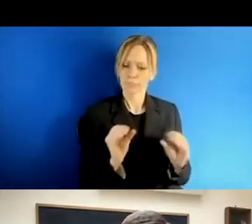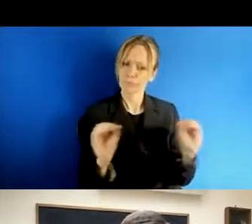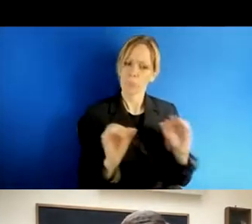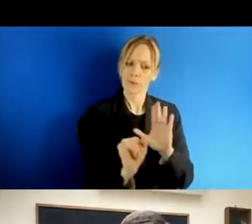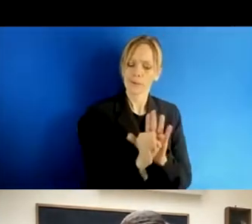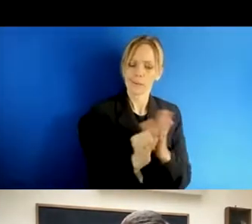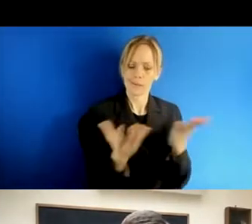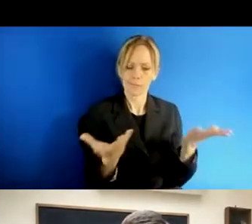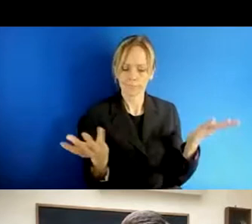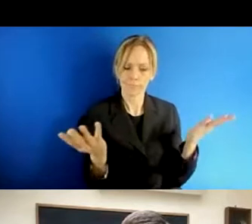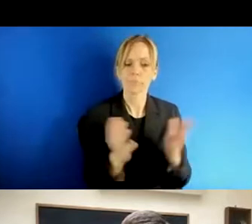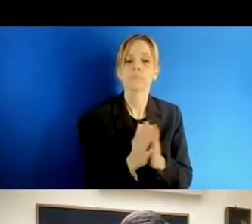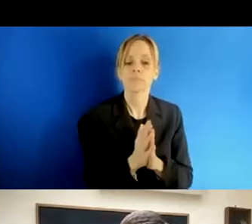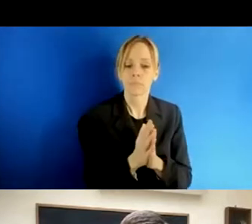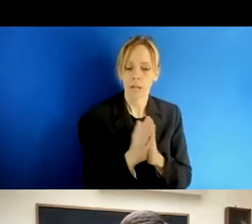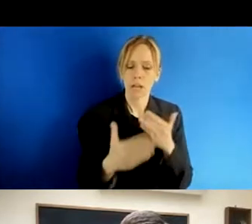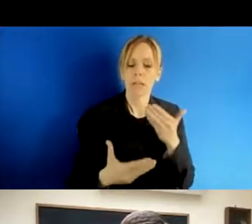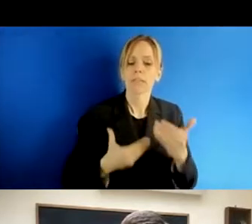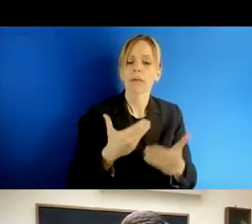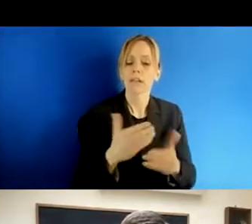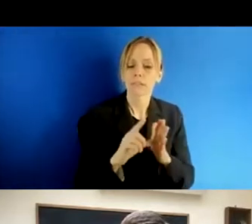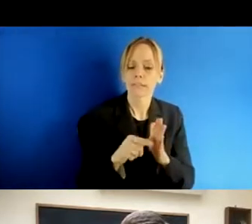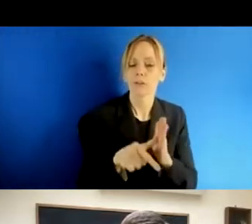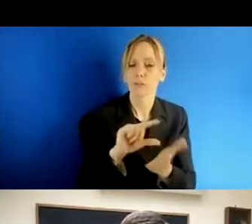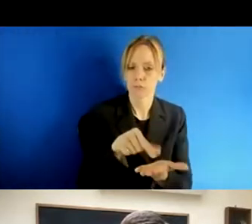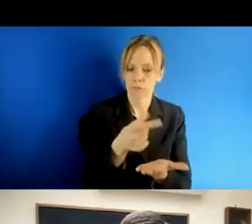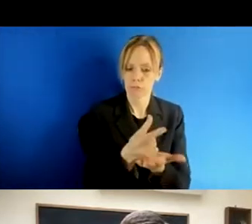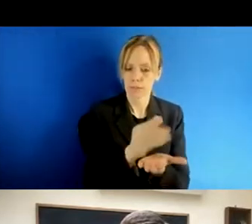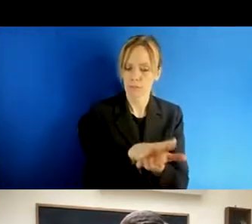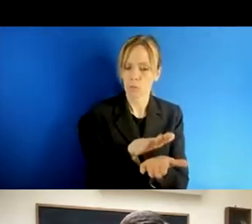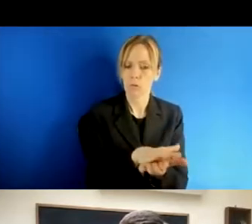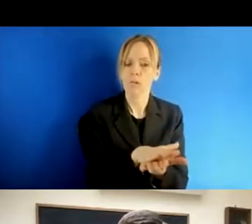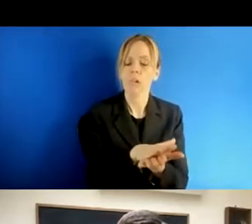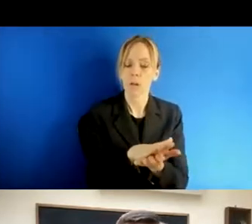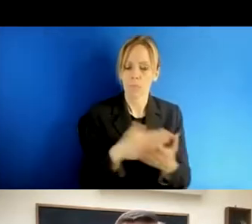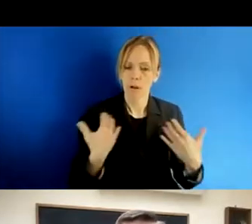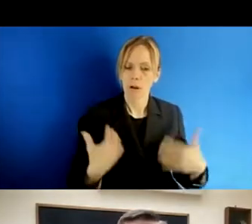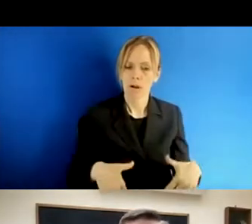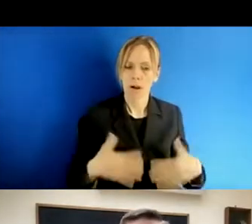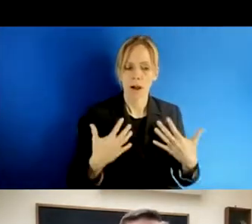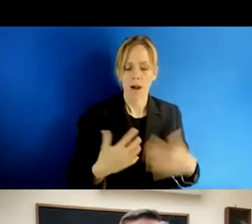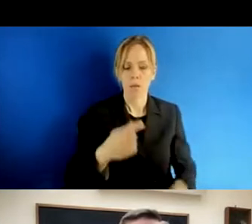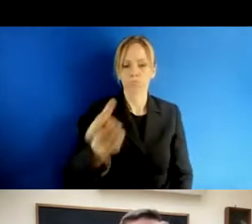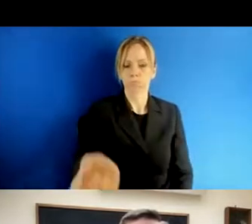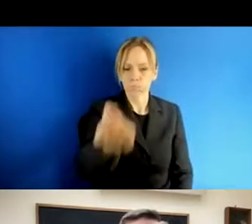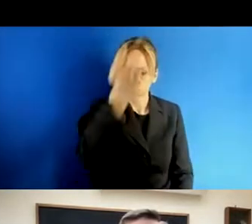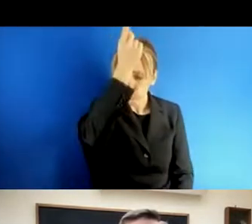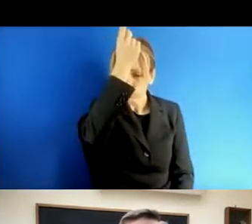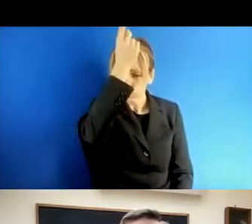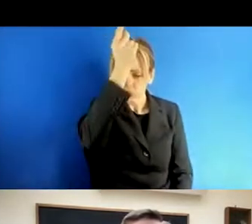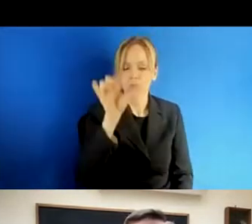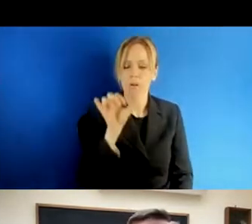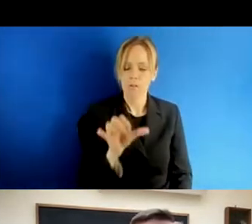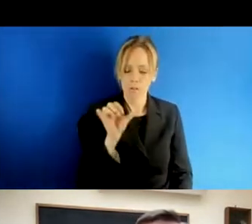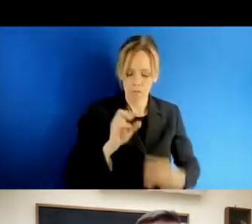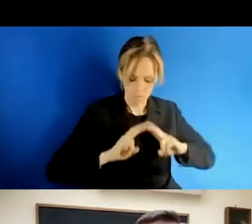really in grad school when I had this massive sort of realization that in